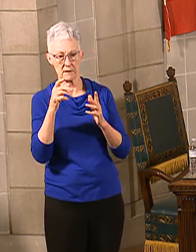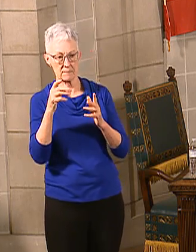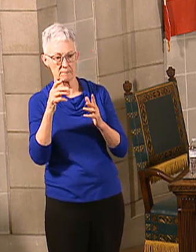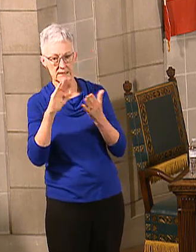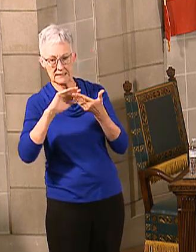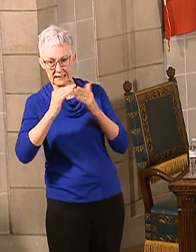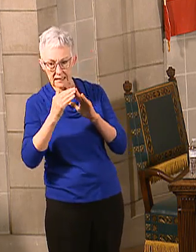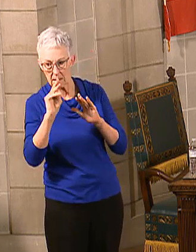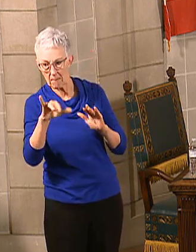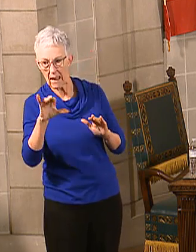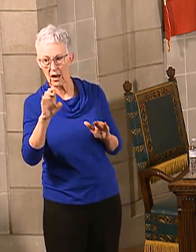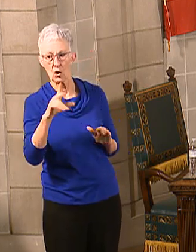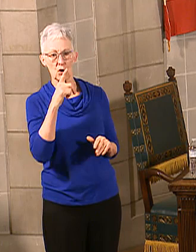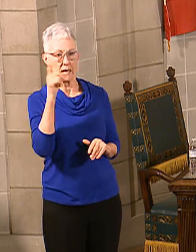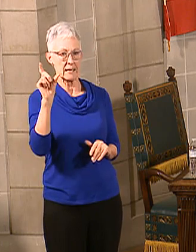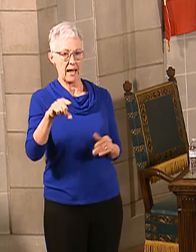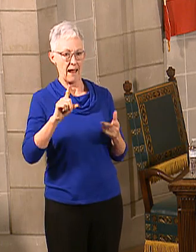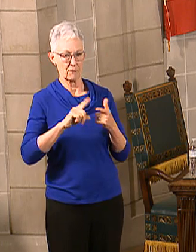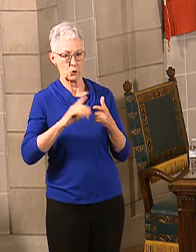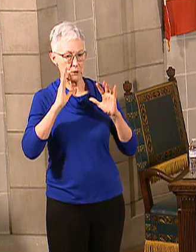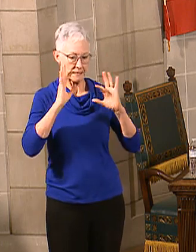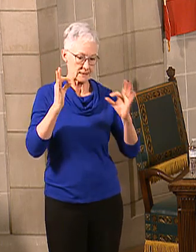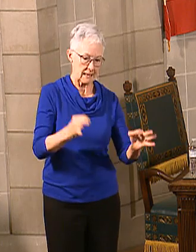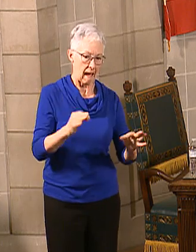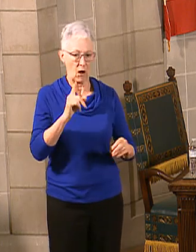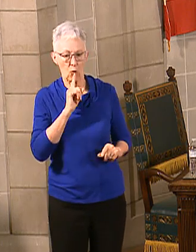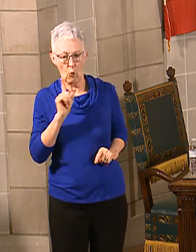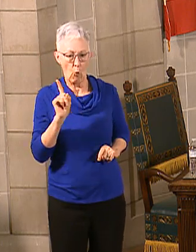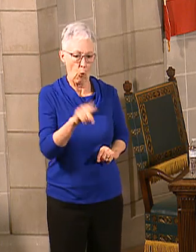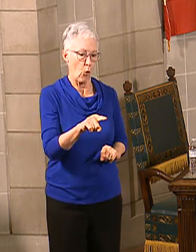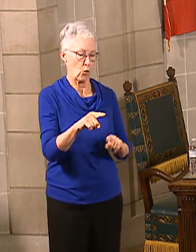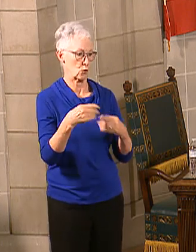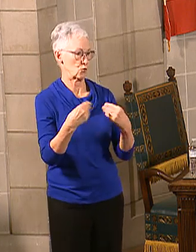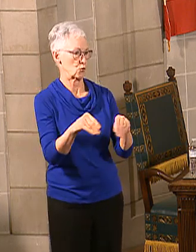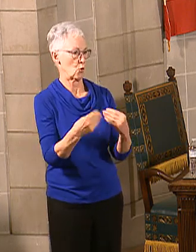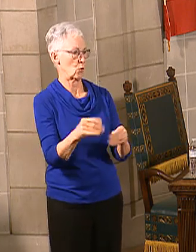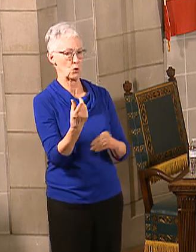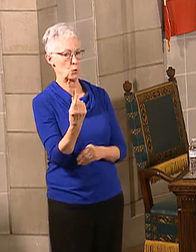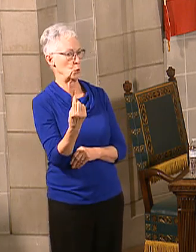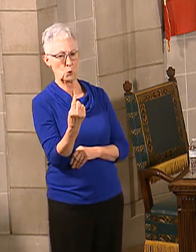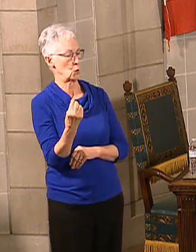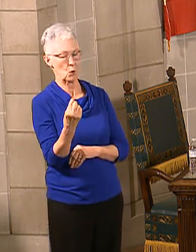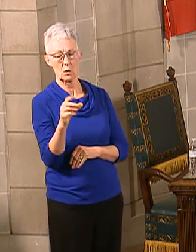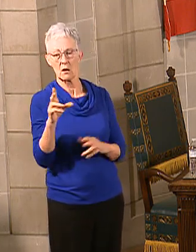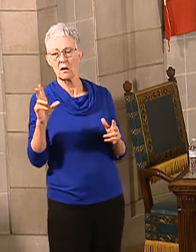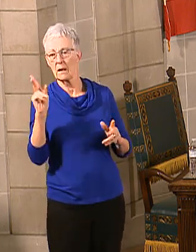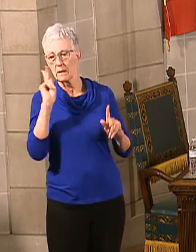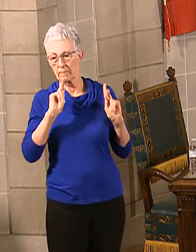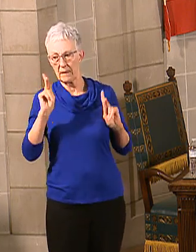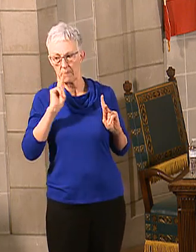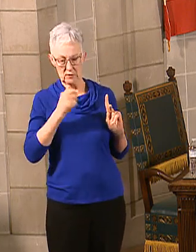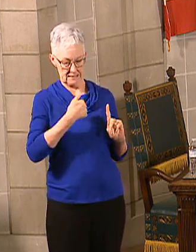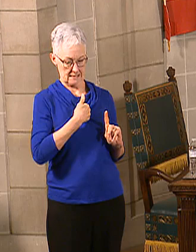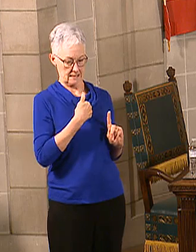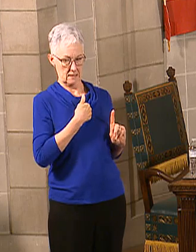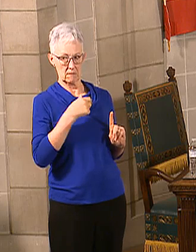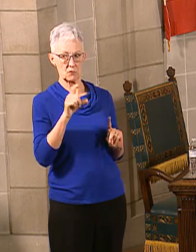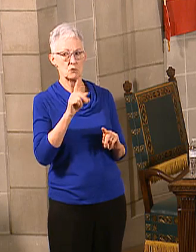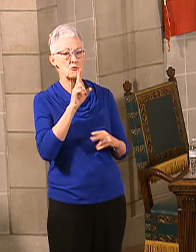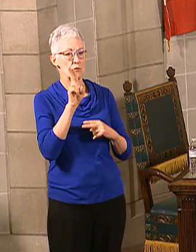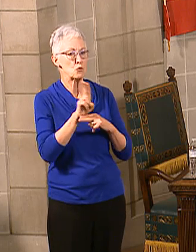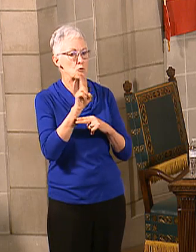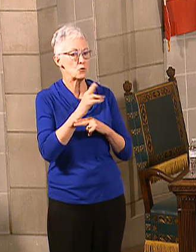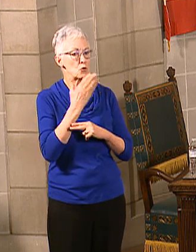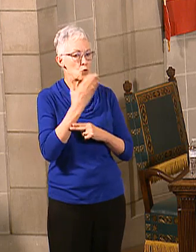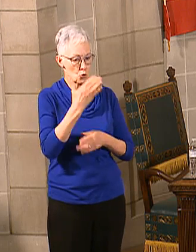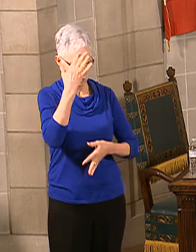this state, and as individuals, we have to limit the contact